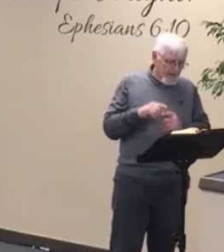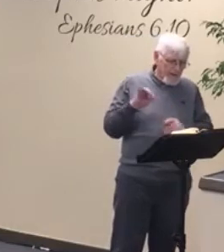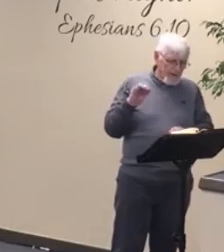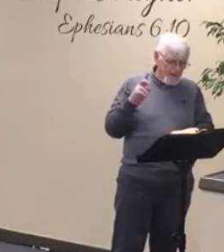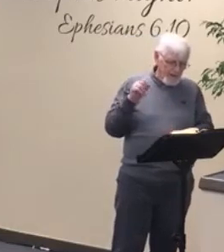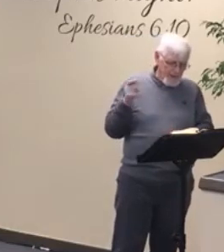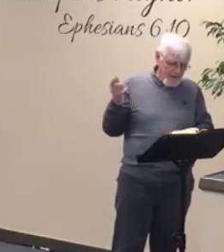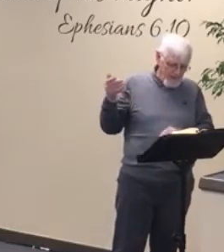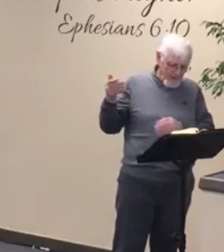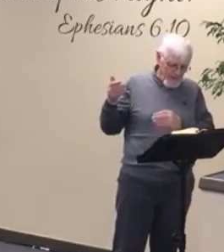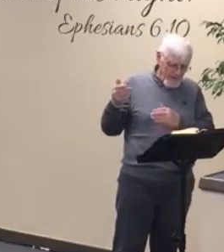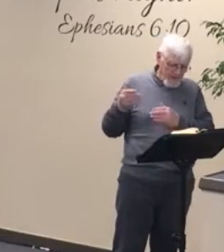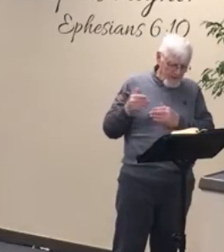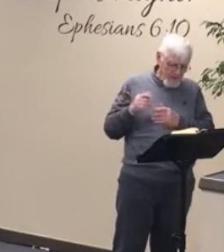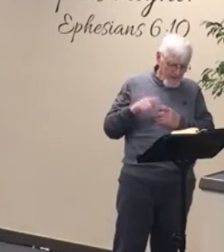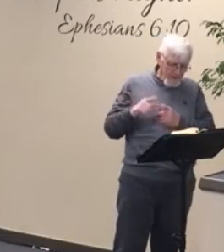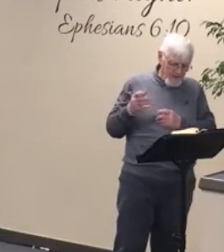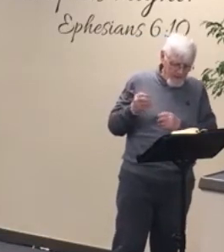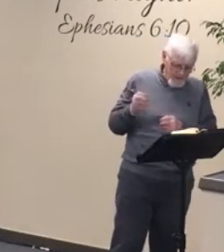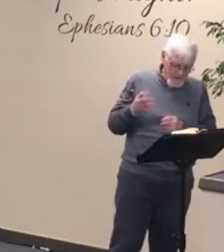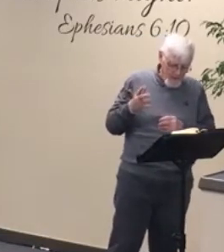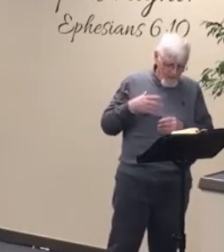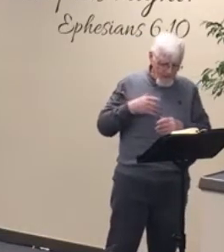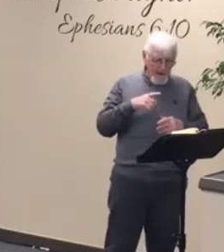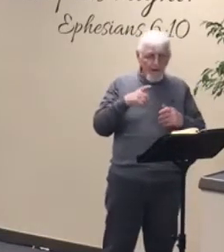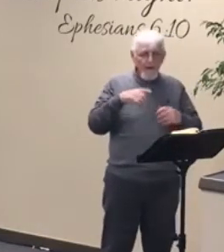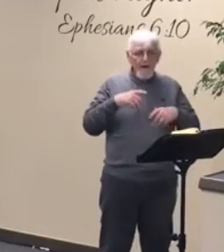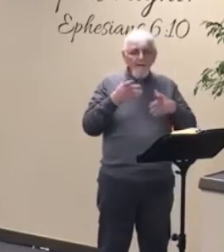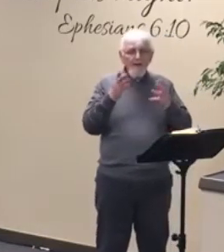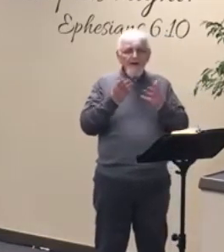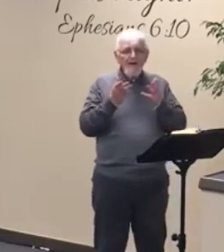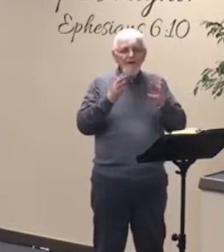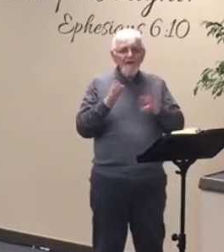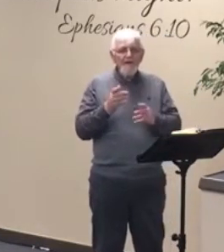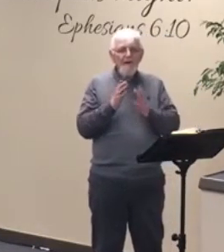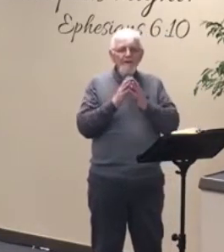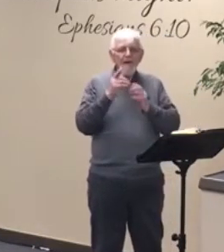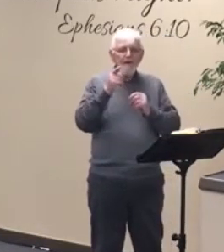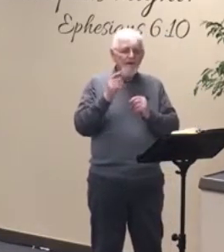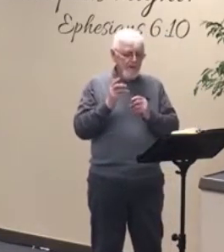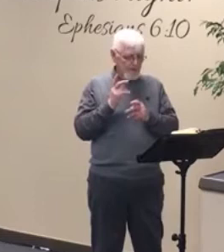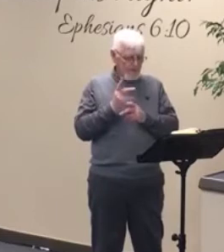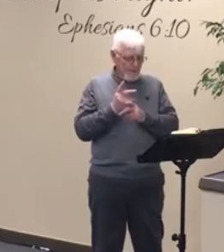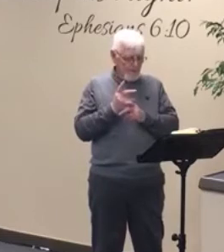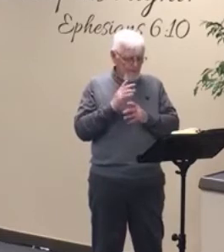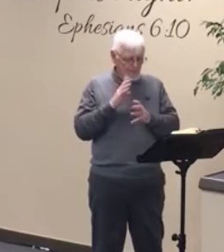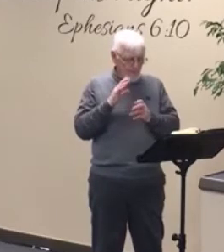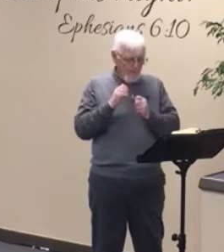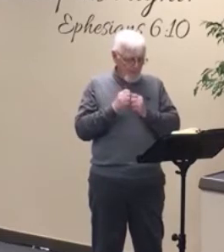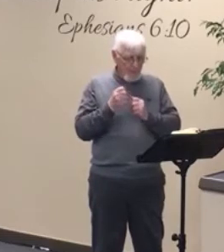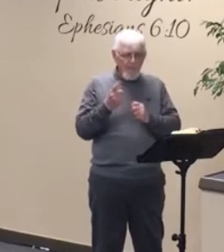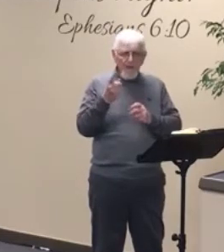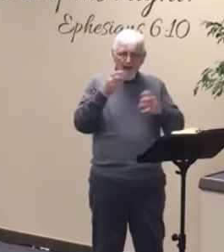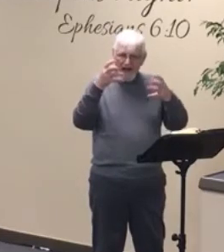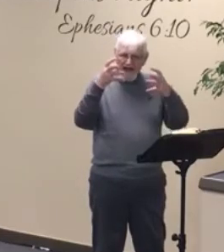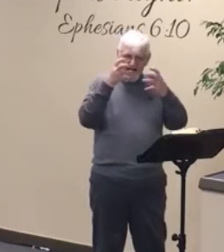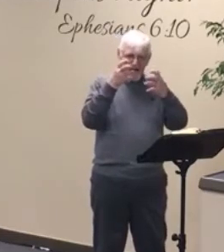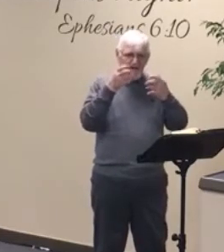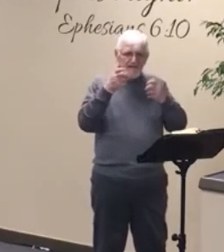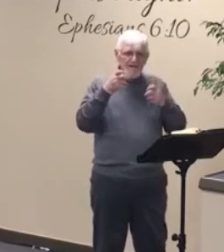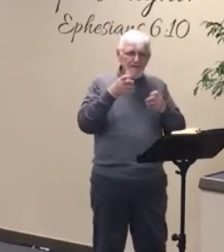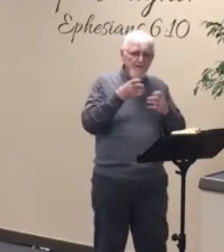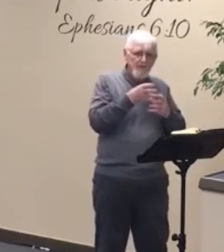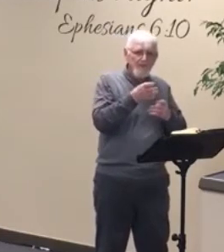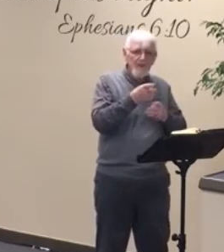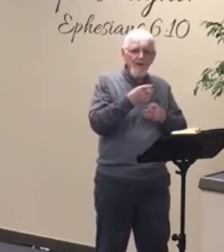and said, O my Lord, let thy servants, I pray thee, speak a word in my Lord's ears, and let not thine anger burn against thy servant, for